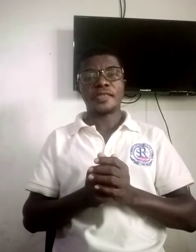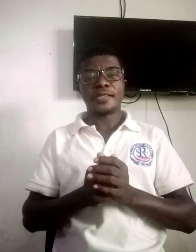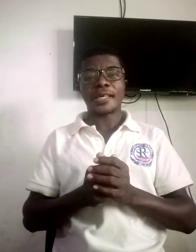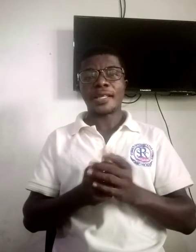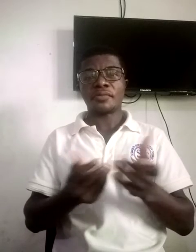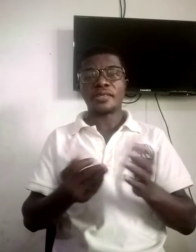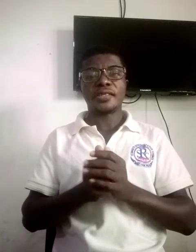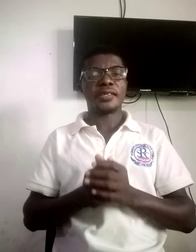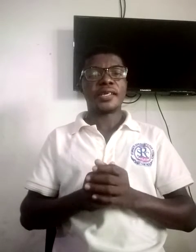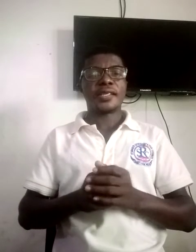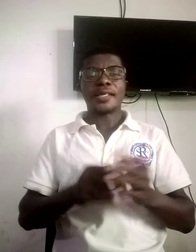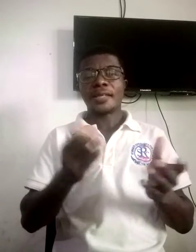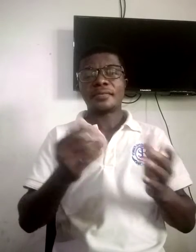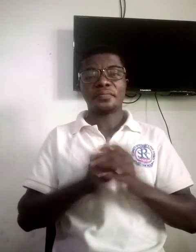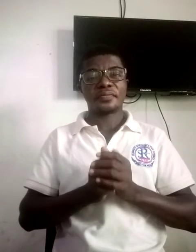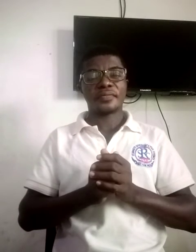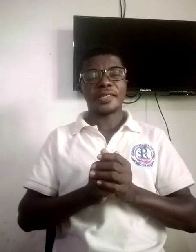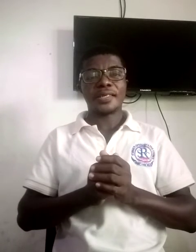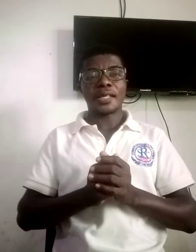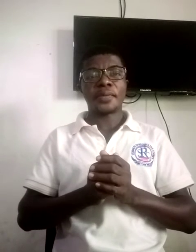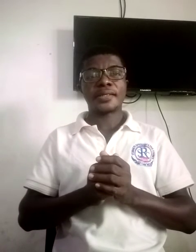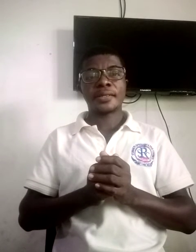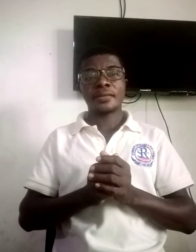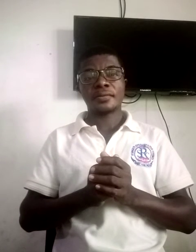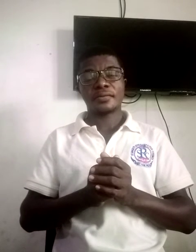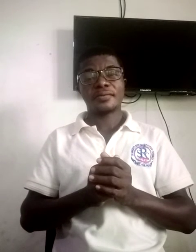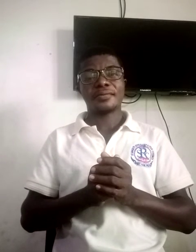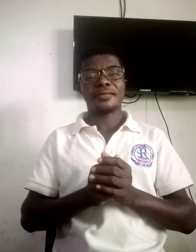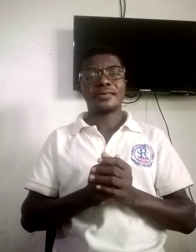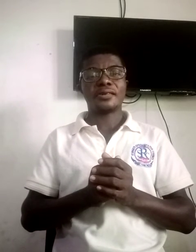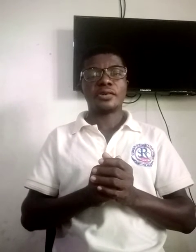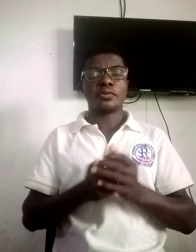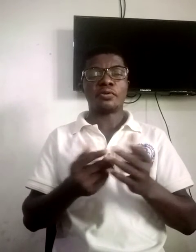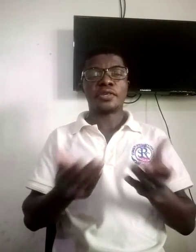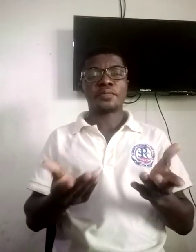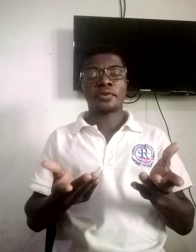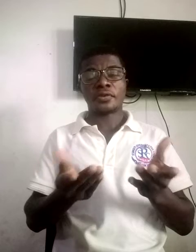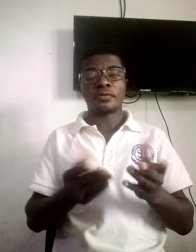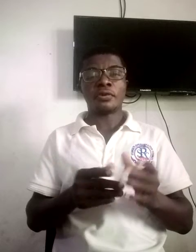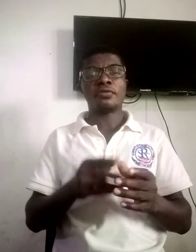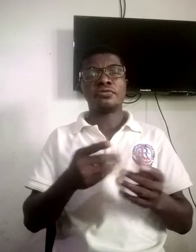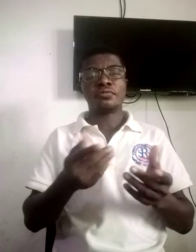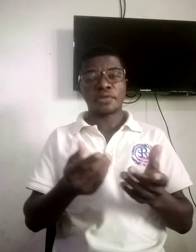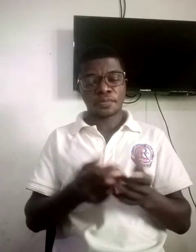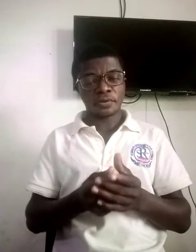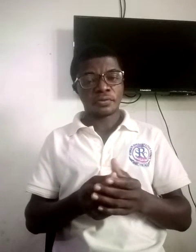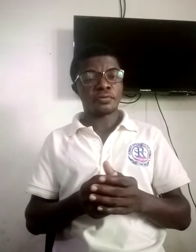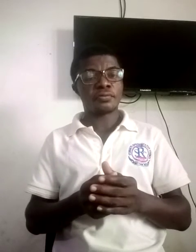sign language. Then the person will respond, or you will respond, oh,